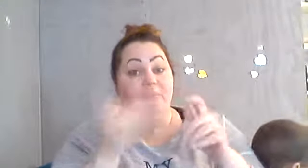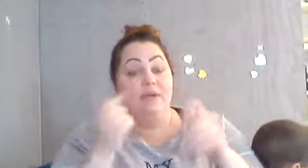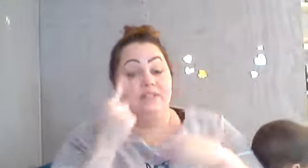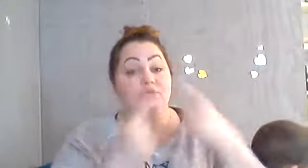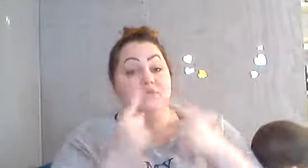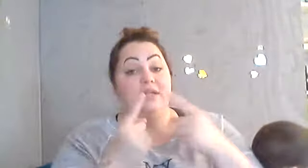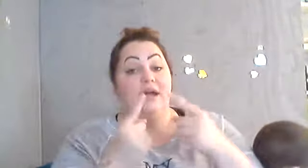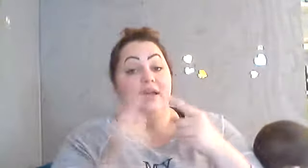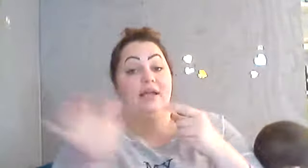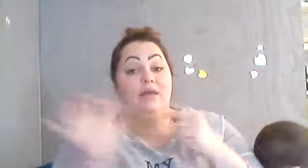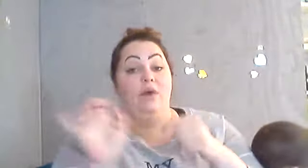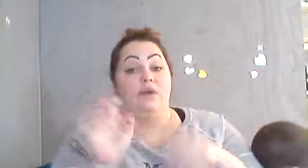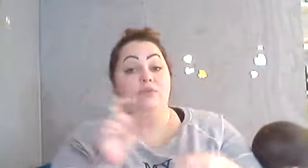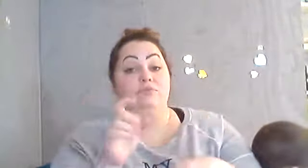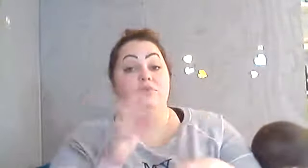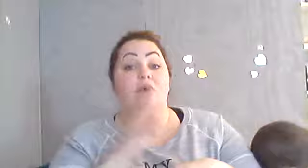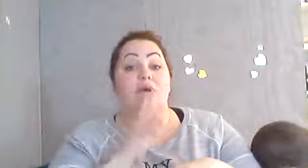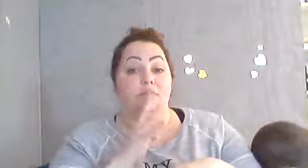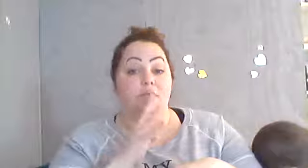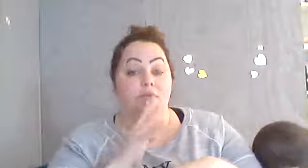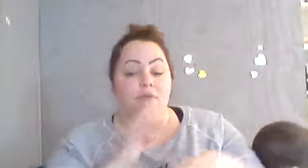best to sign while you talk.